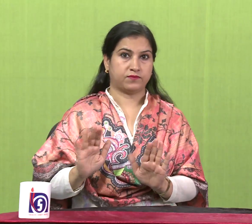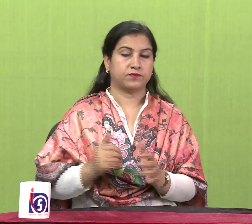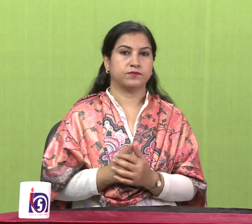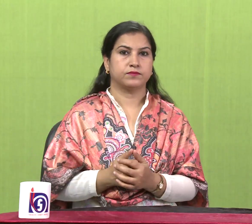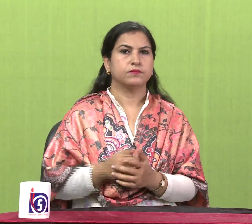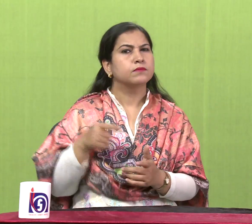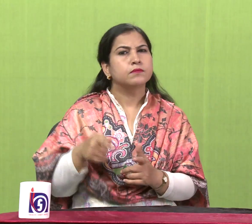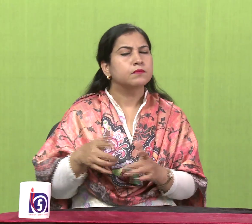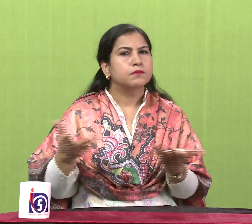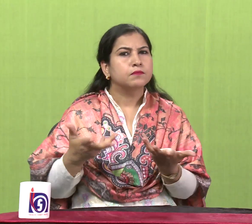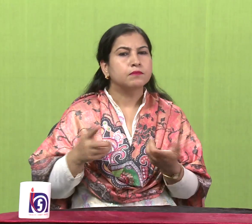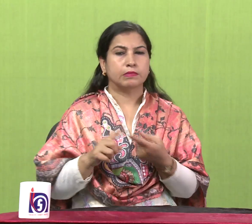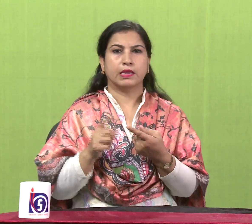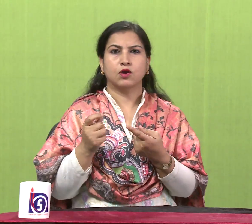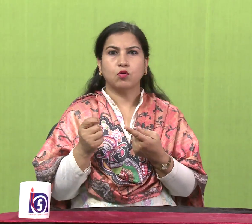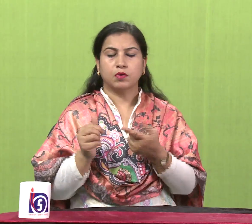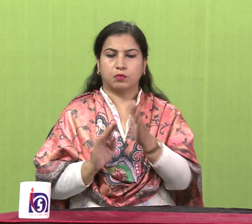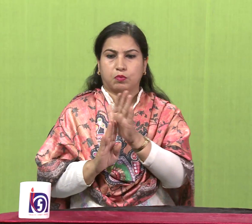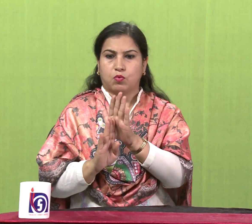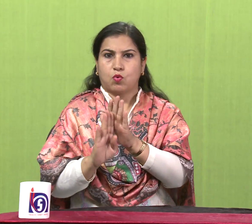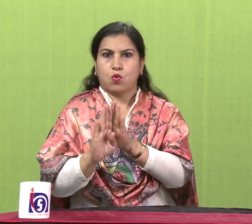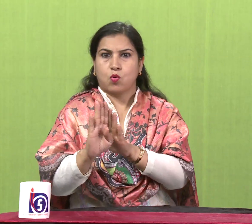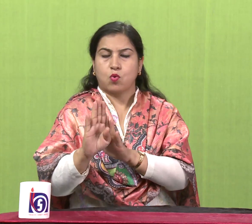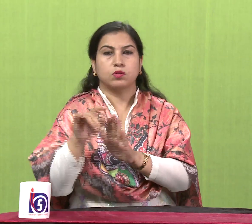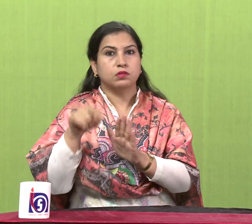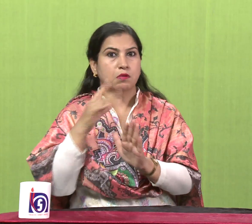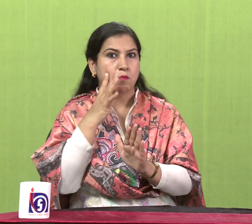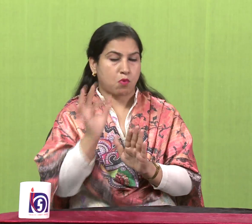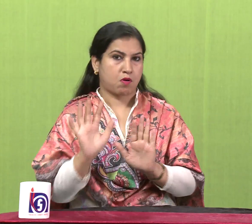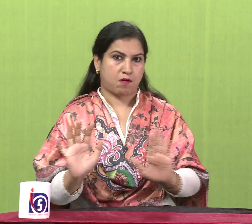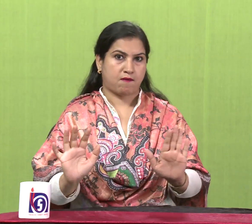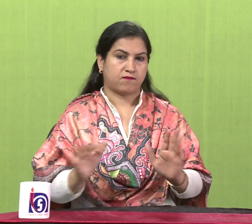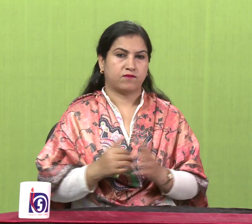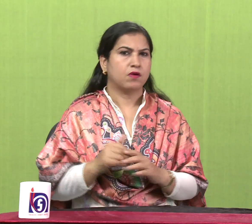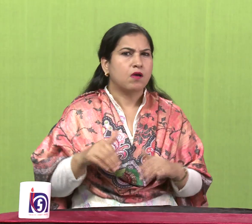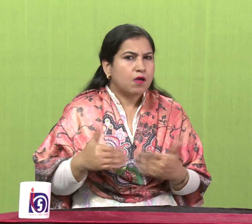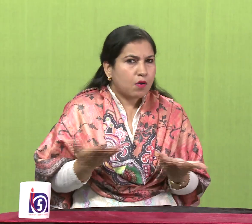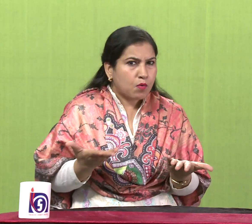According to it, economic growth is important. However,